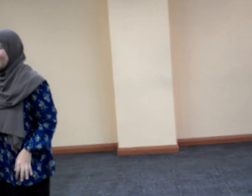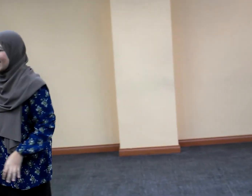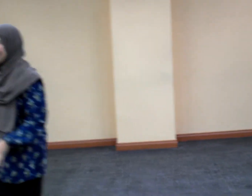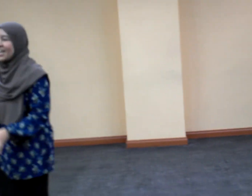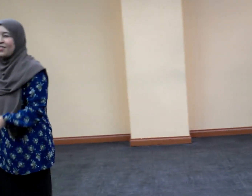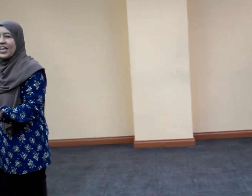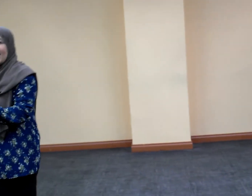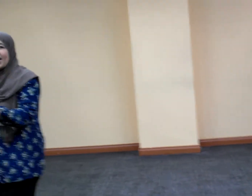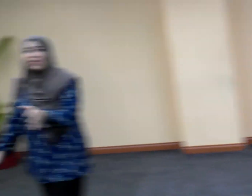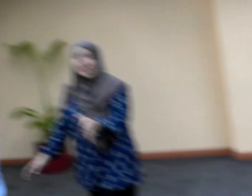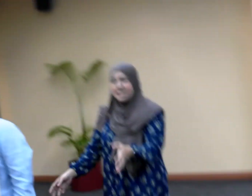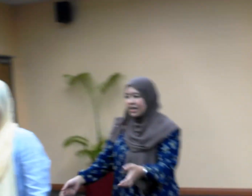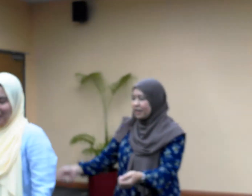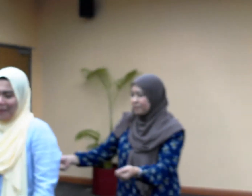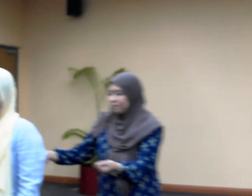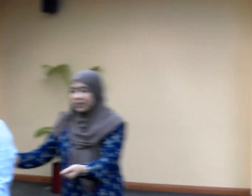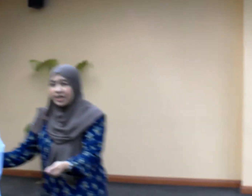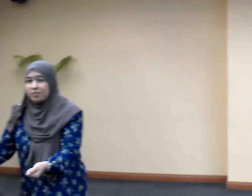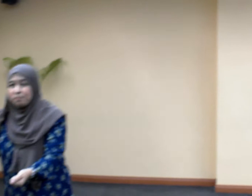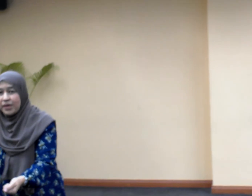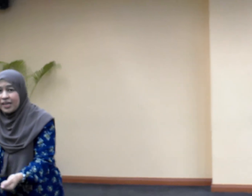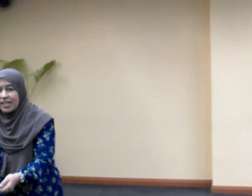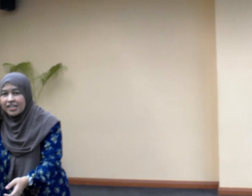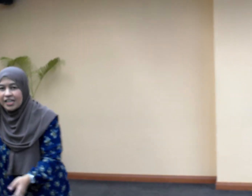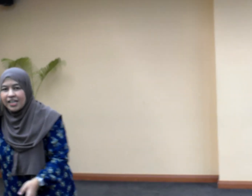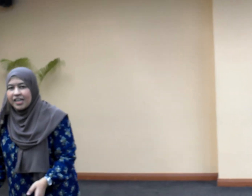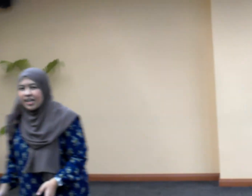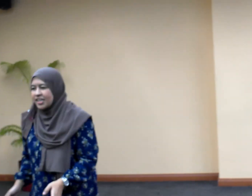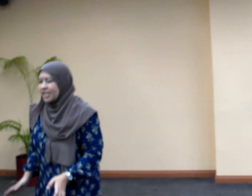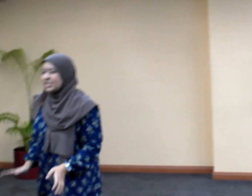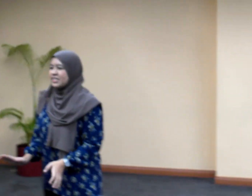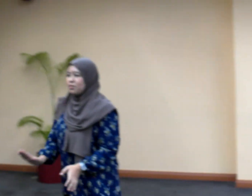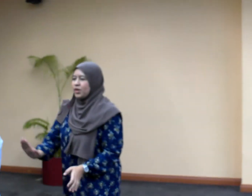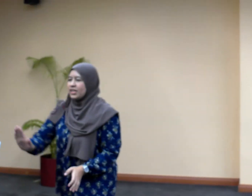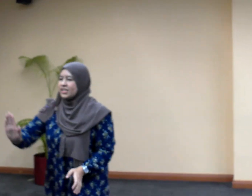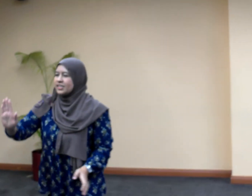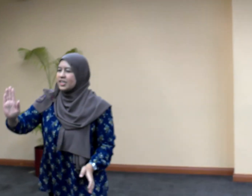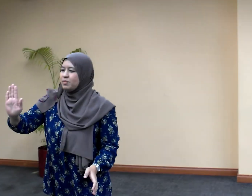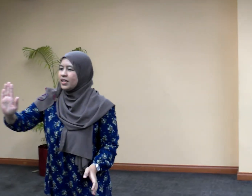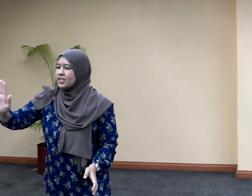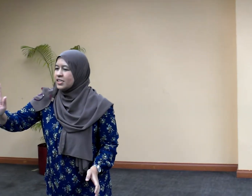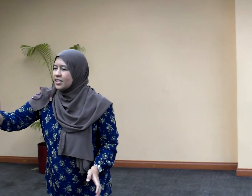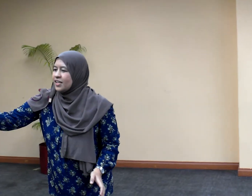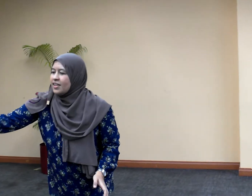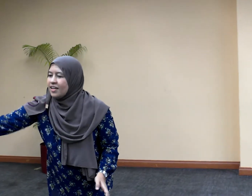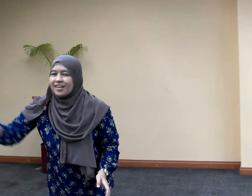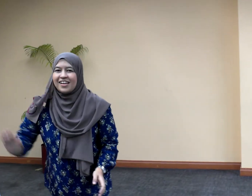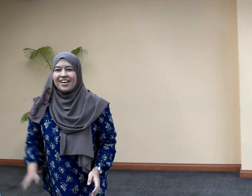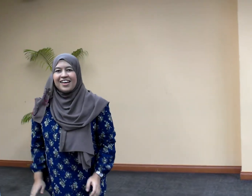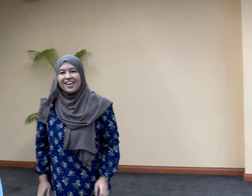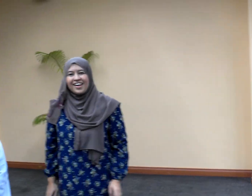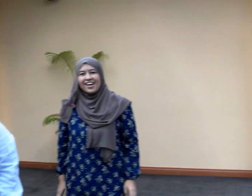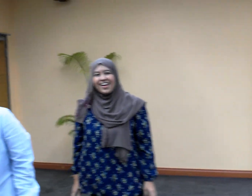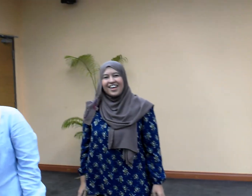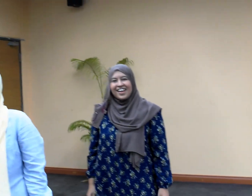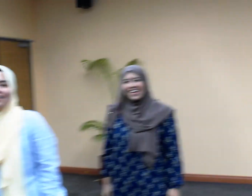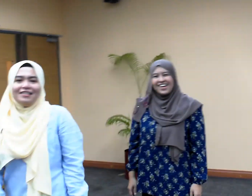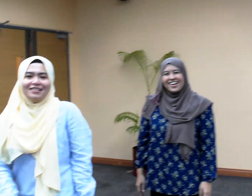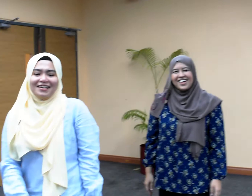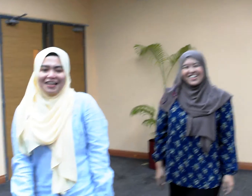When I was pick up the pill And then someone touch me like this Oh, like